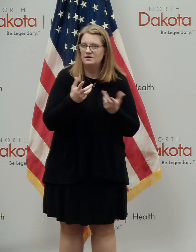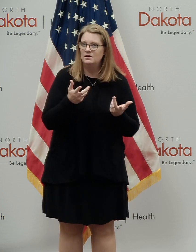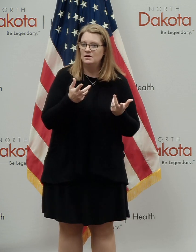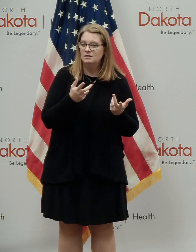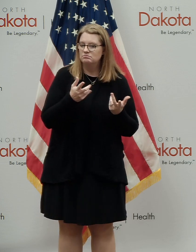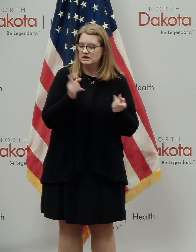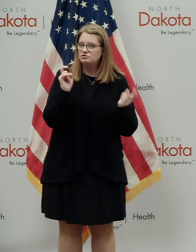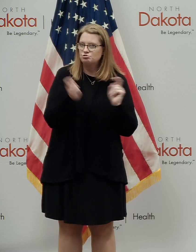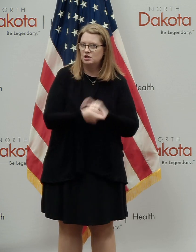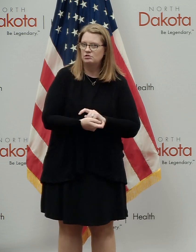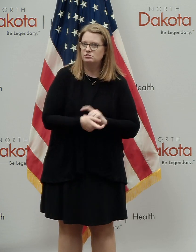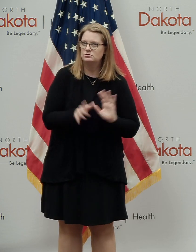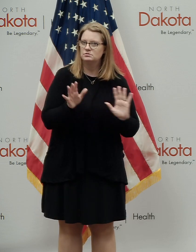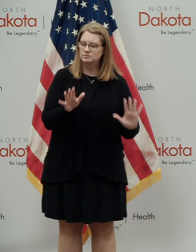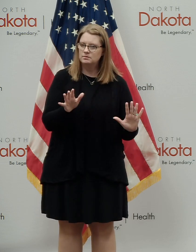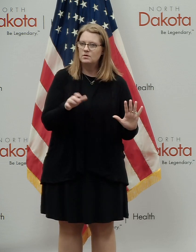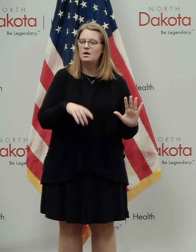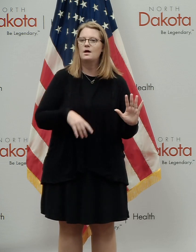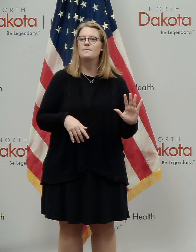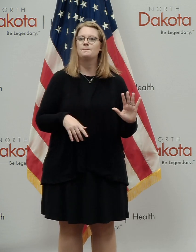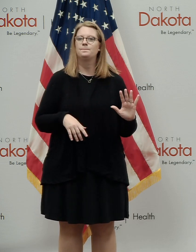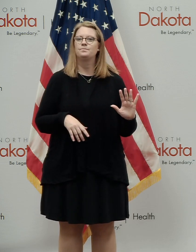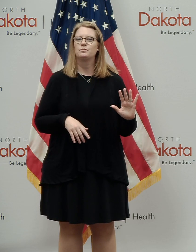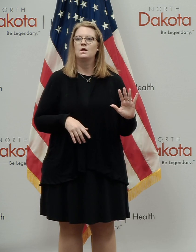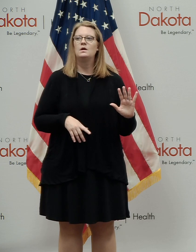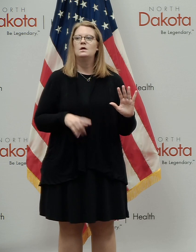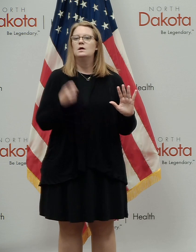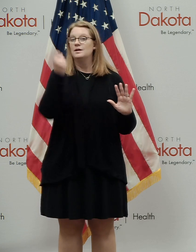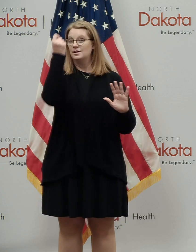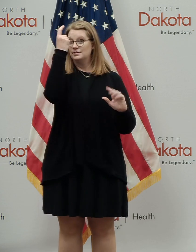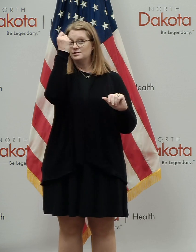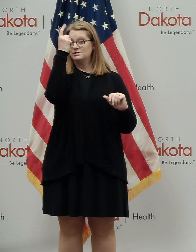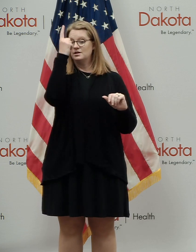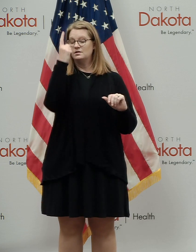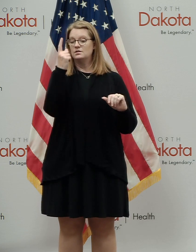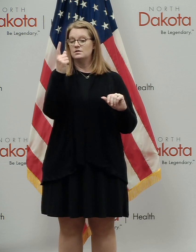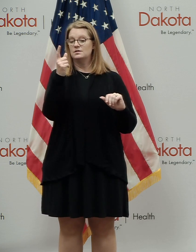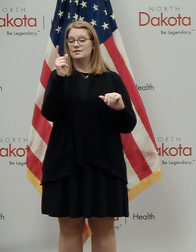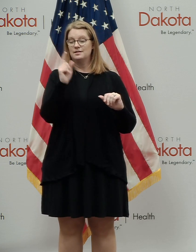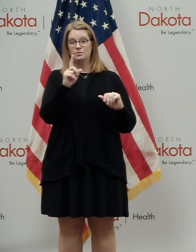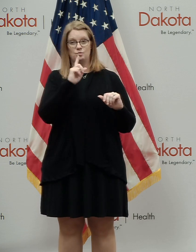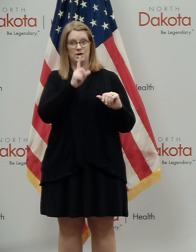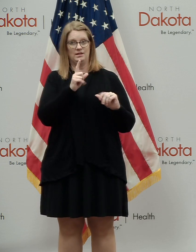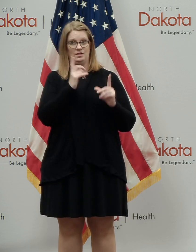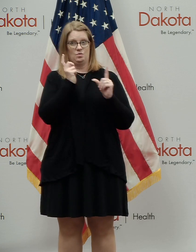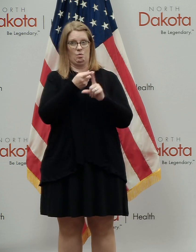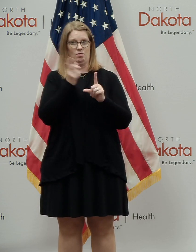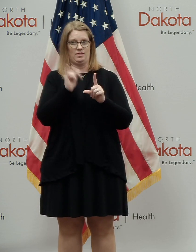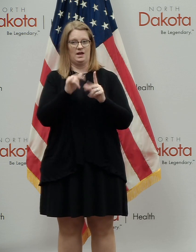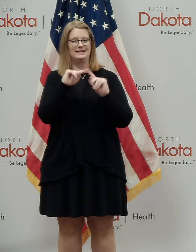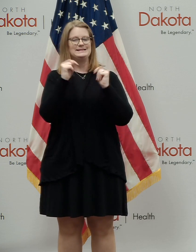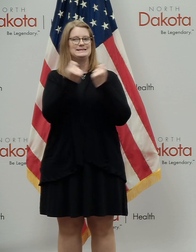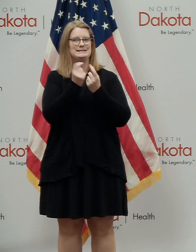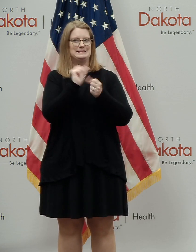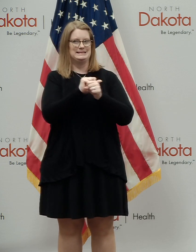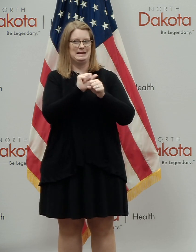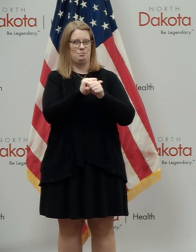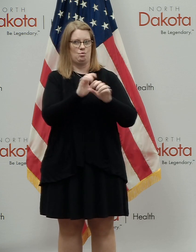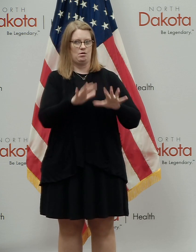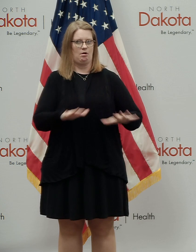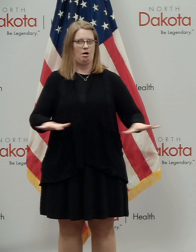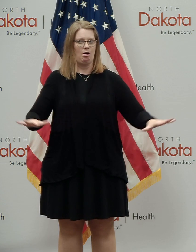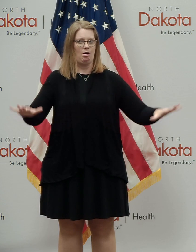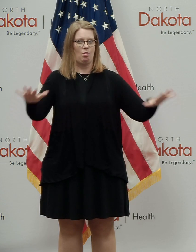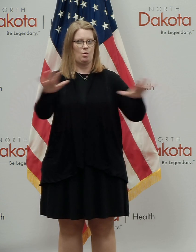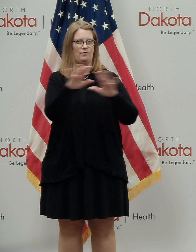recently. And that becomes really the teamwork that we have to do across the state. An example I would use